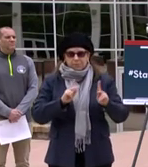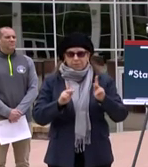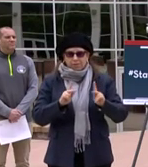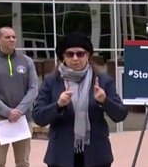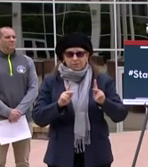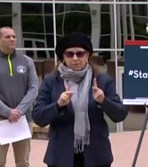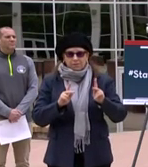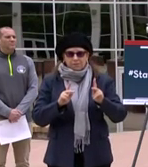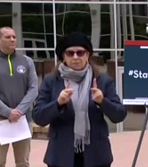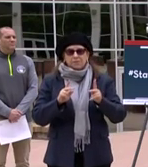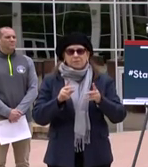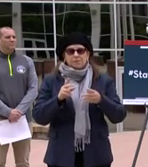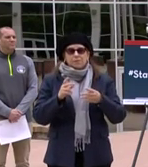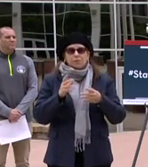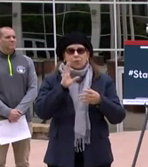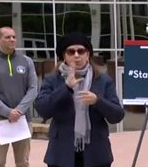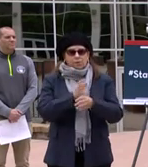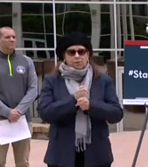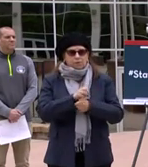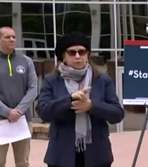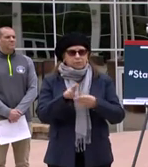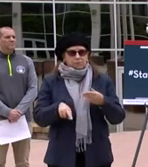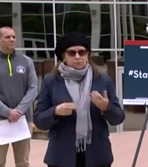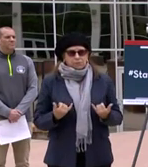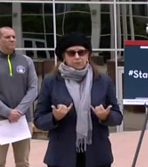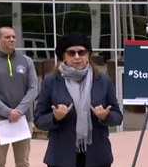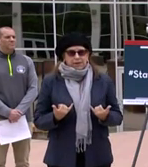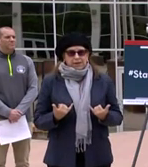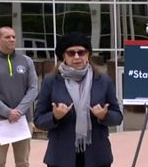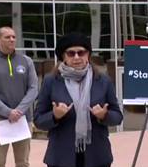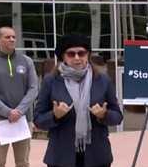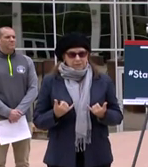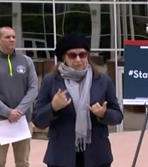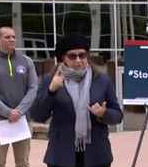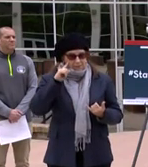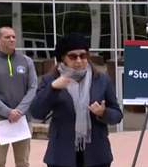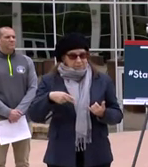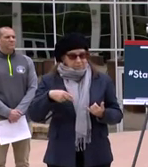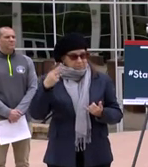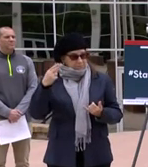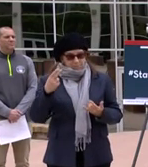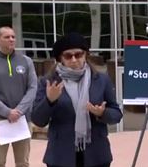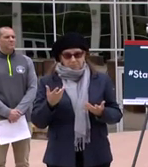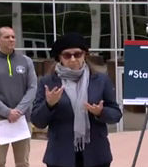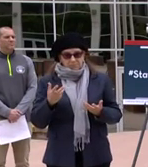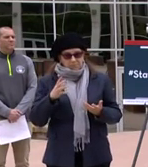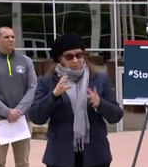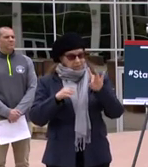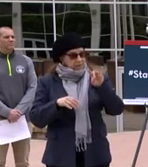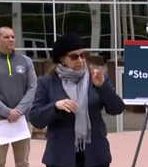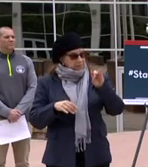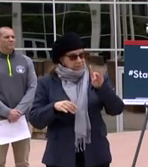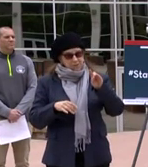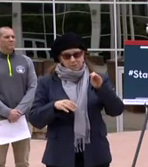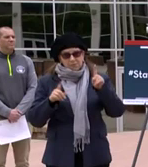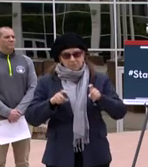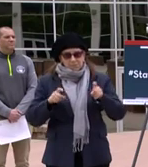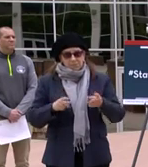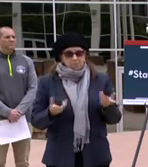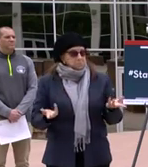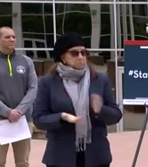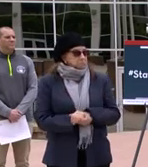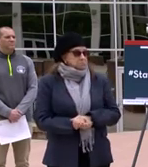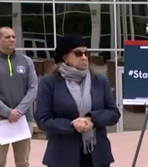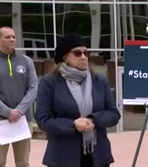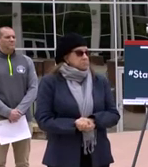results today. About the daily average of the high volume for the first responders, about 80 a day? I don't know, because I don't know how many will